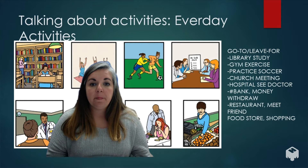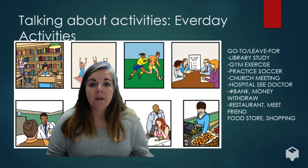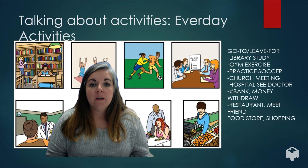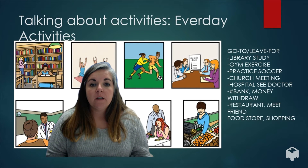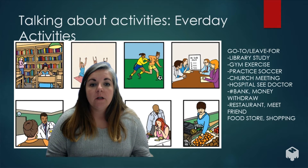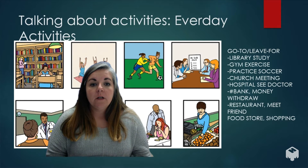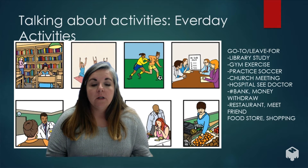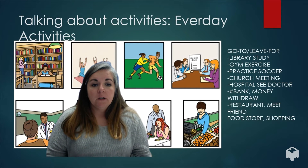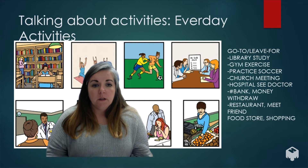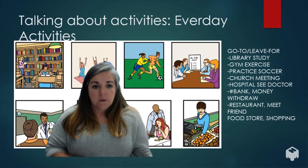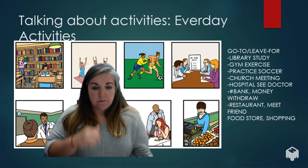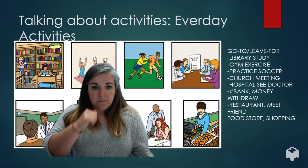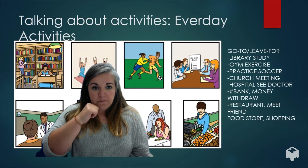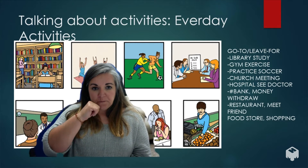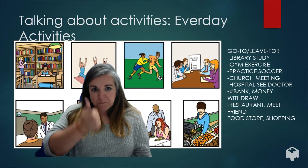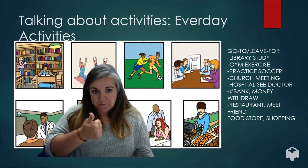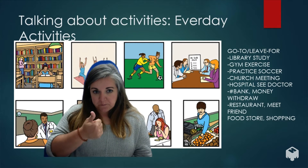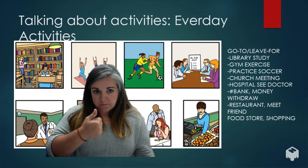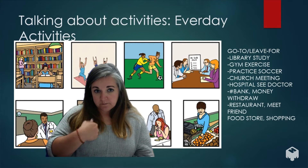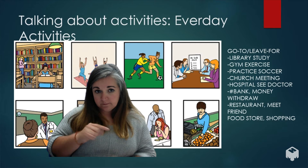okay.